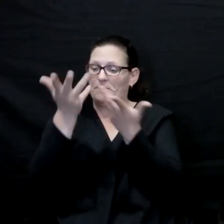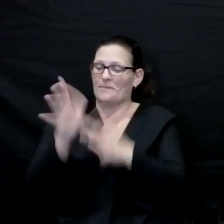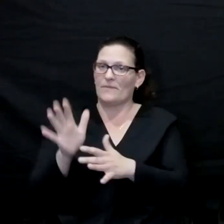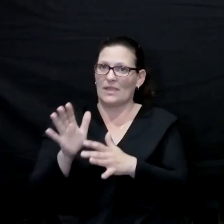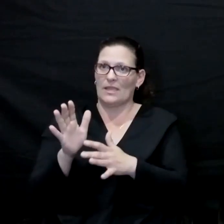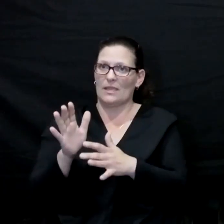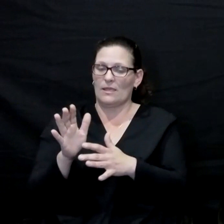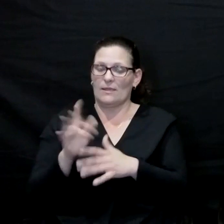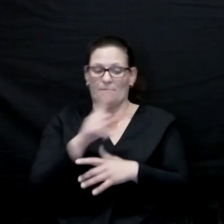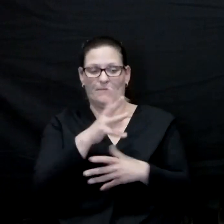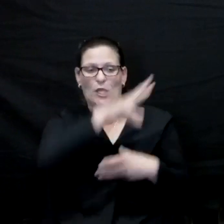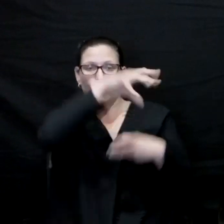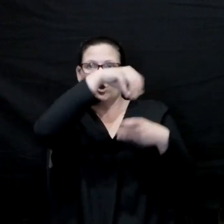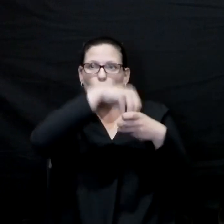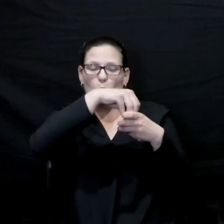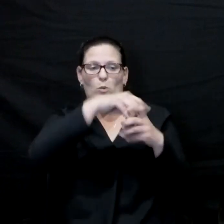the internal review,